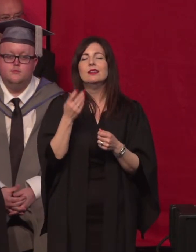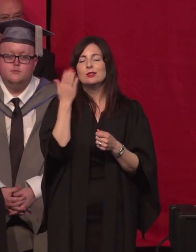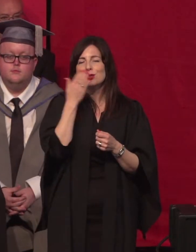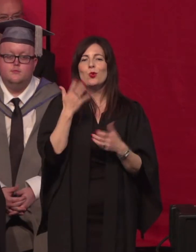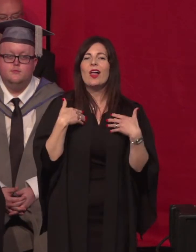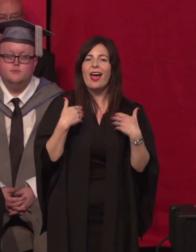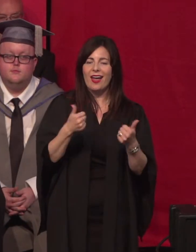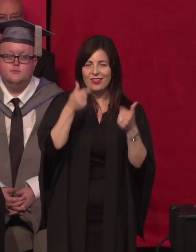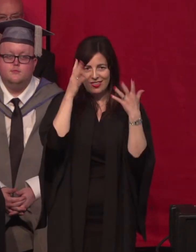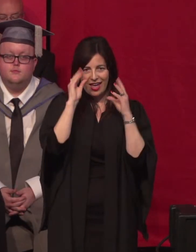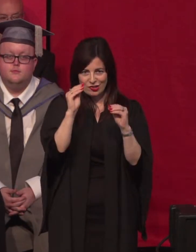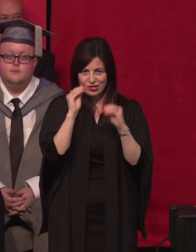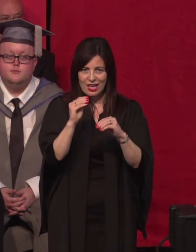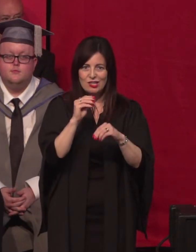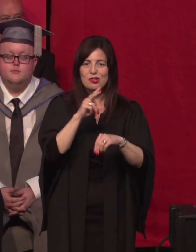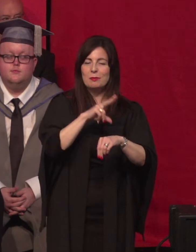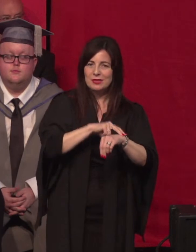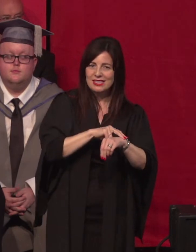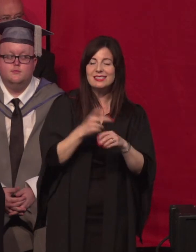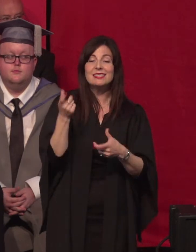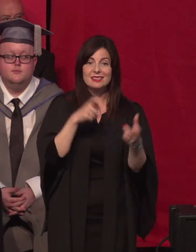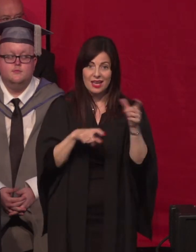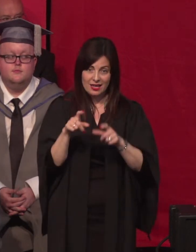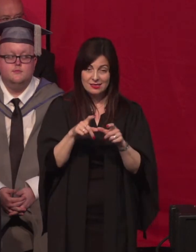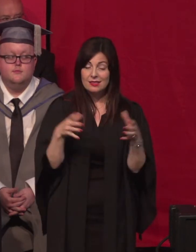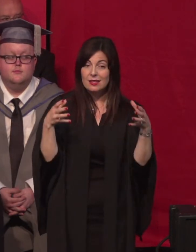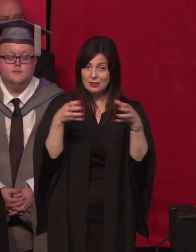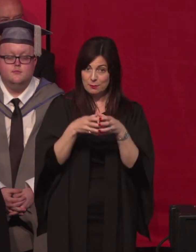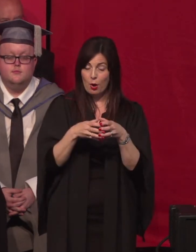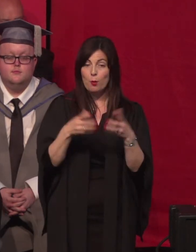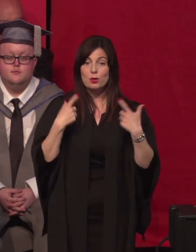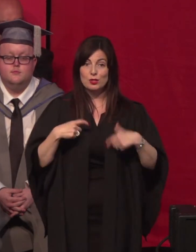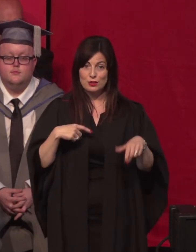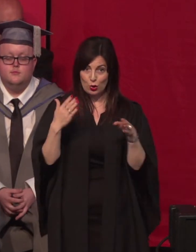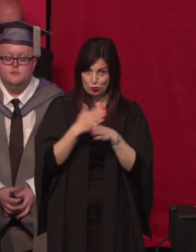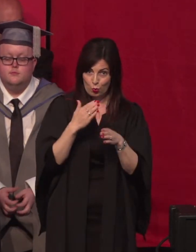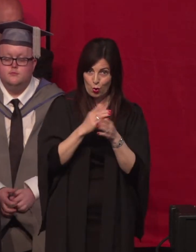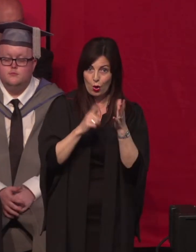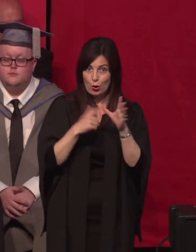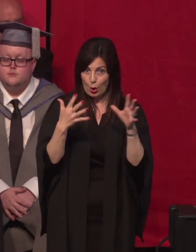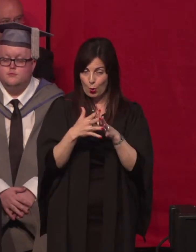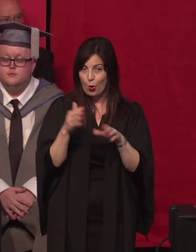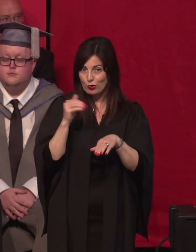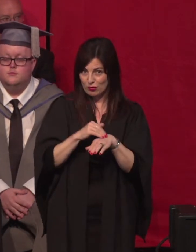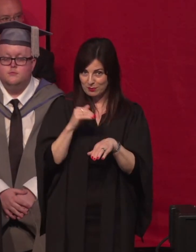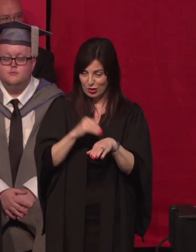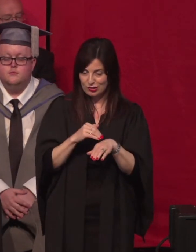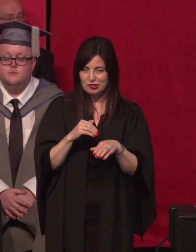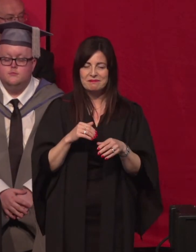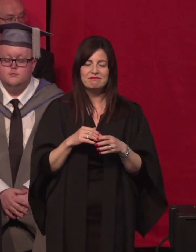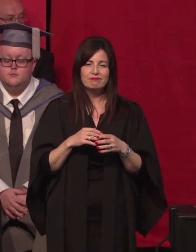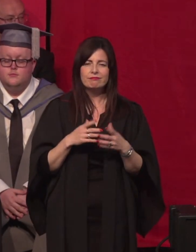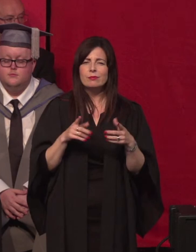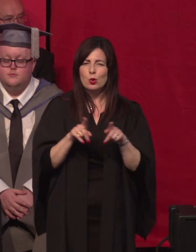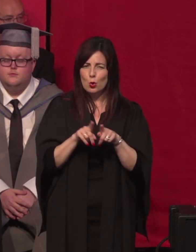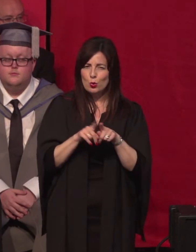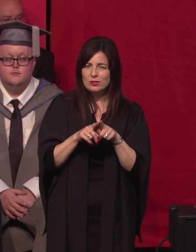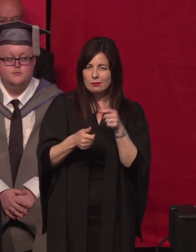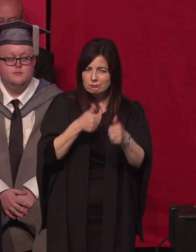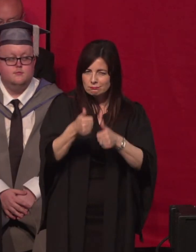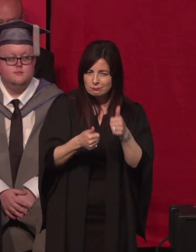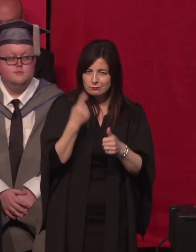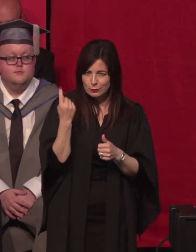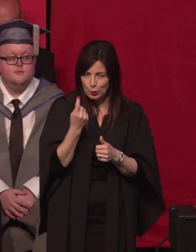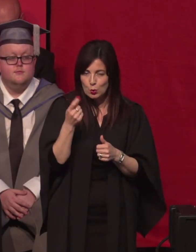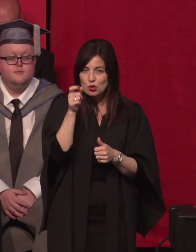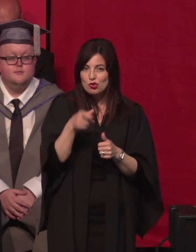Health, Education, Policing and Sciences, and the Department of Social Work, Law and Criminology. We also celebrate the success